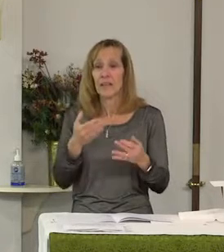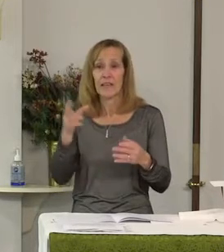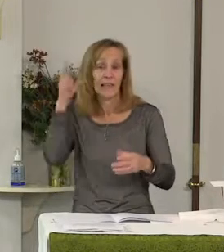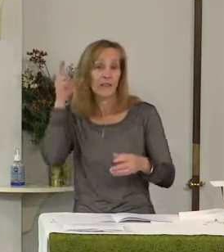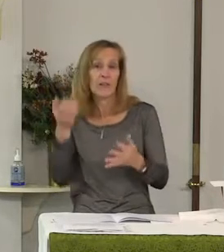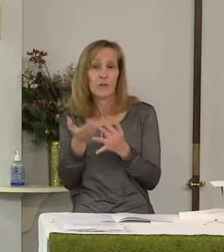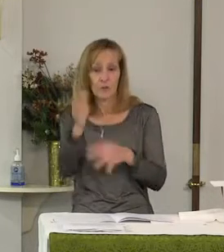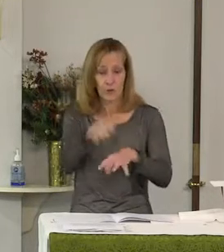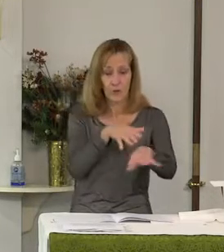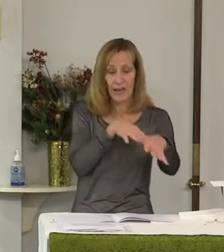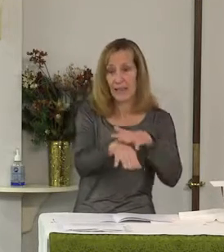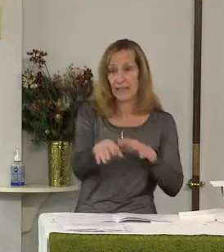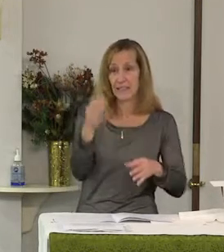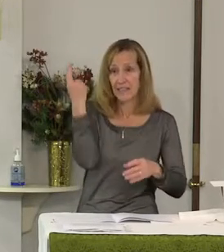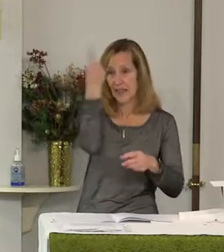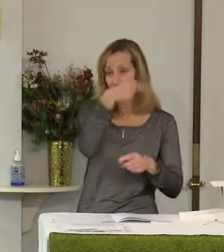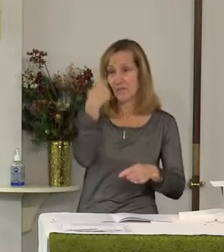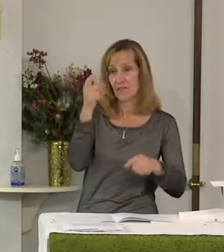expressions.